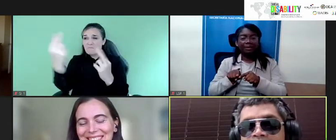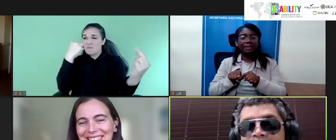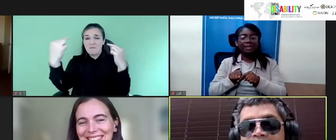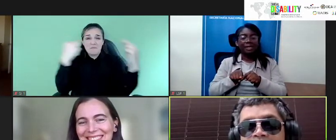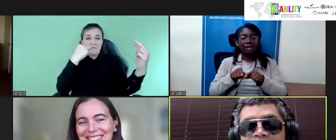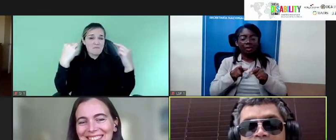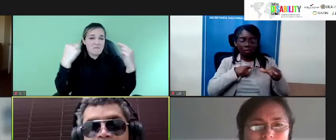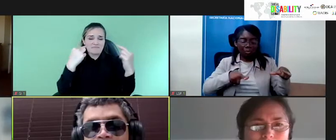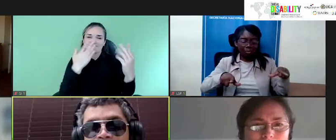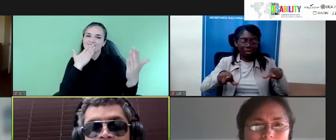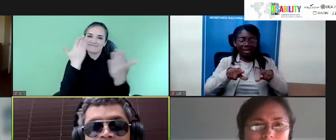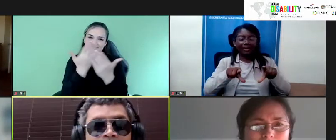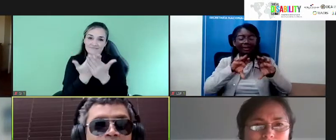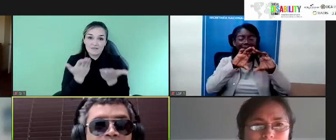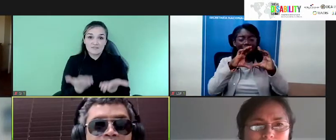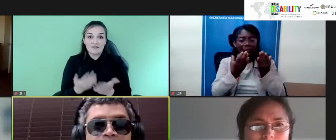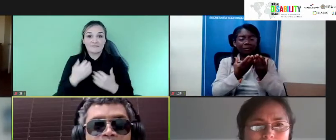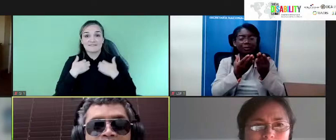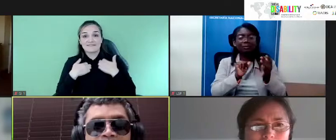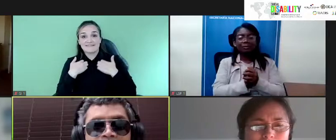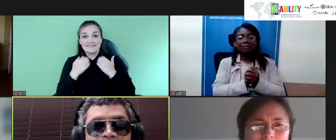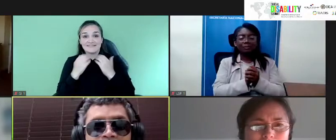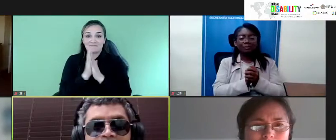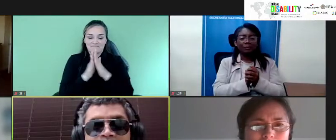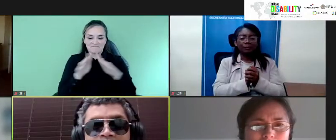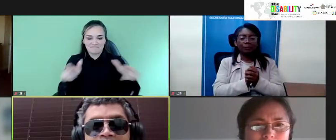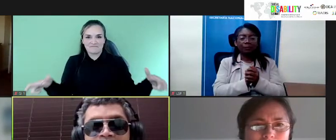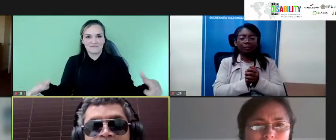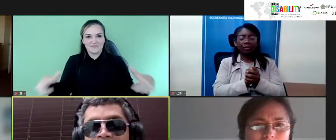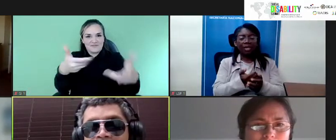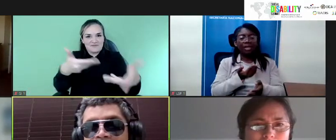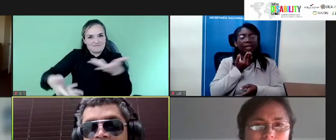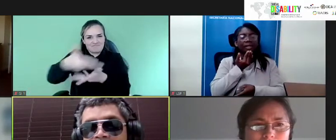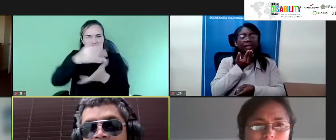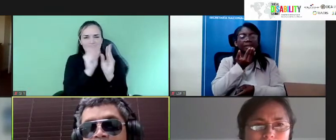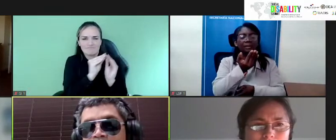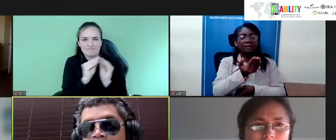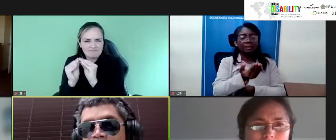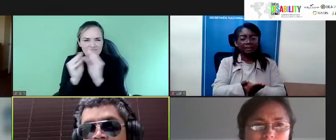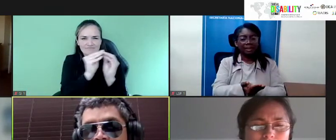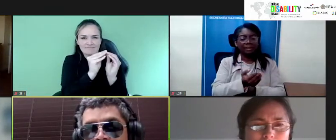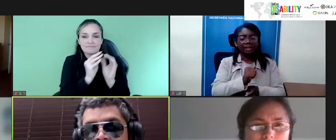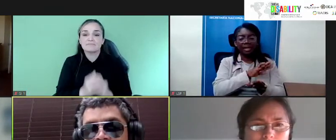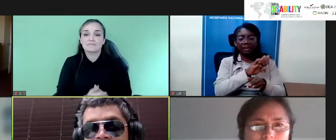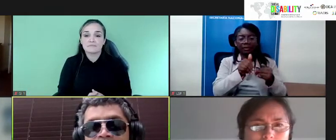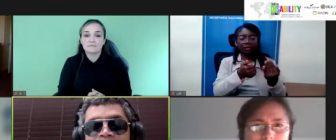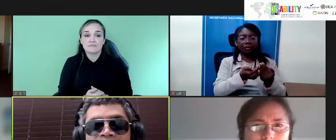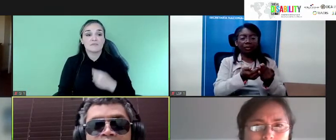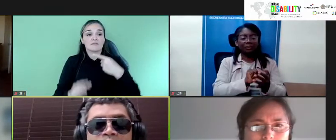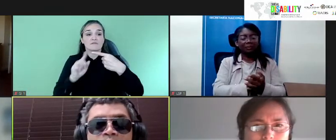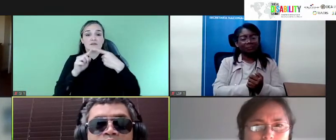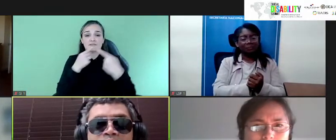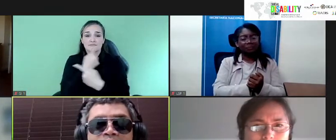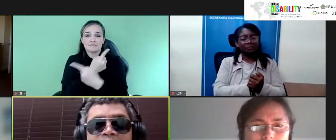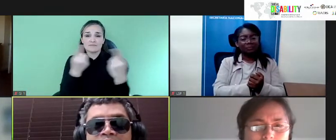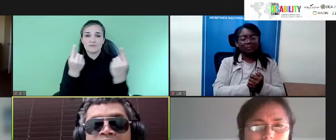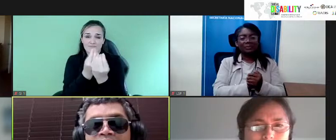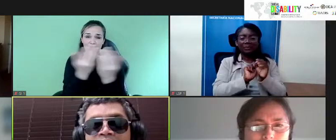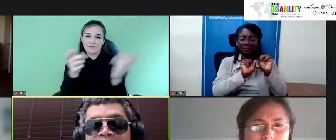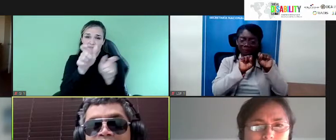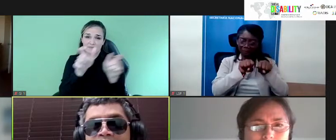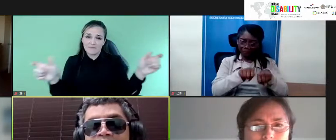all over the world in this very interesting summit first of all i would like to thank